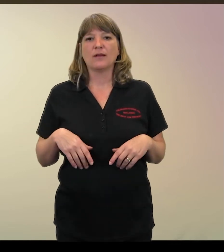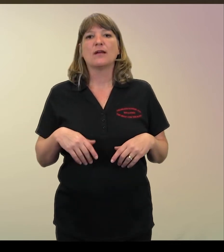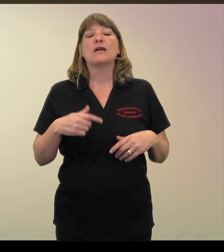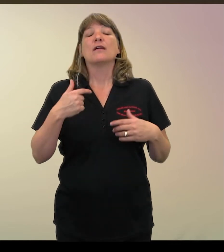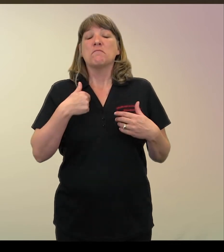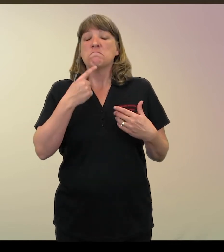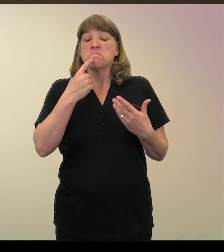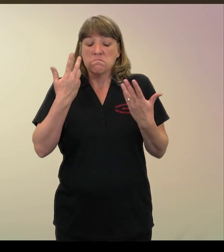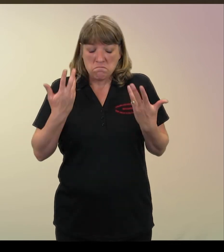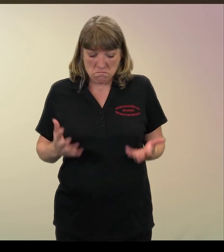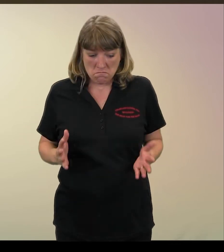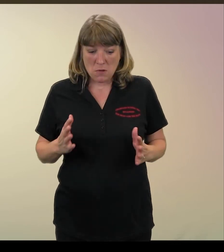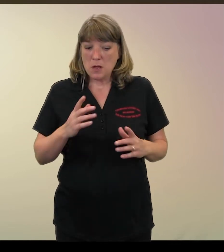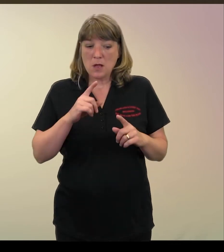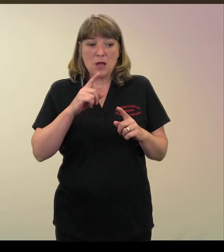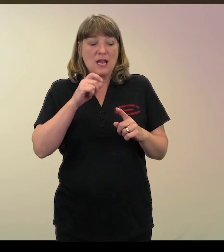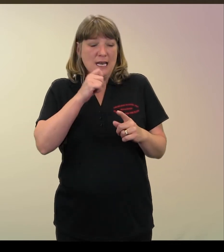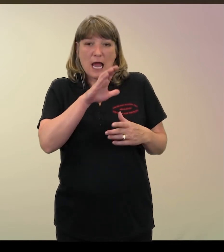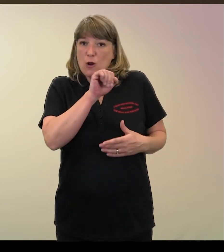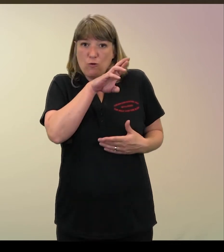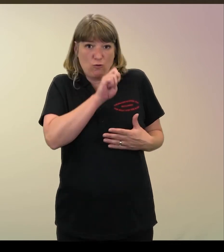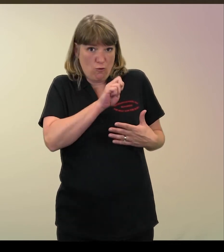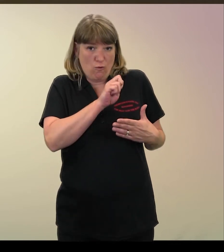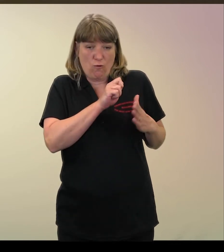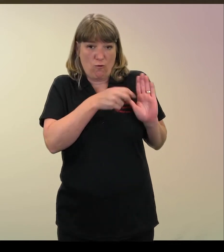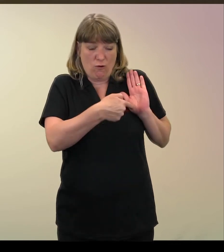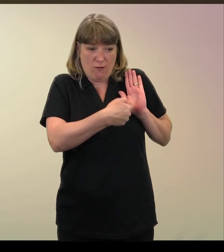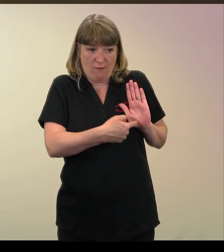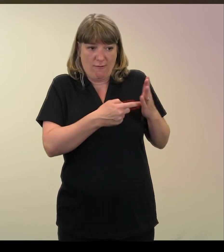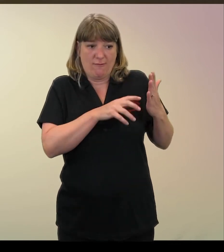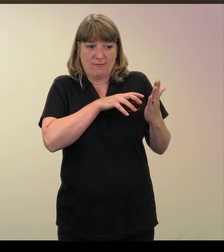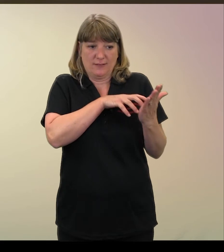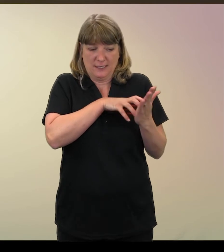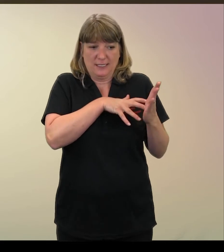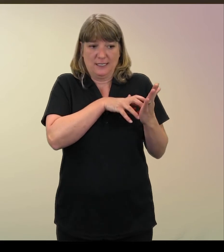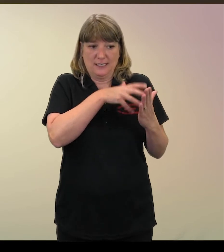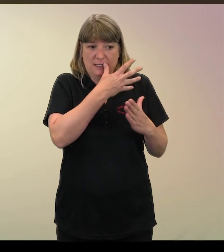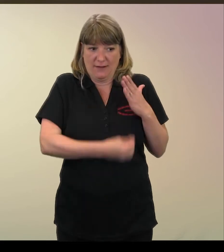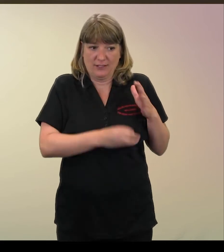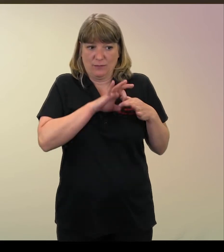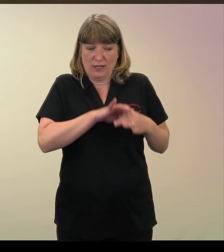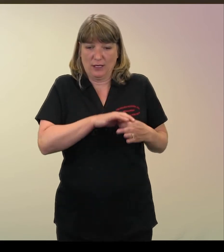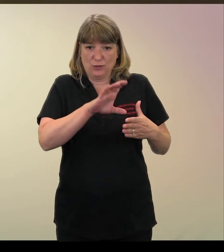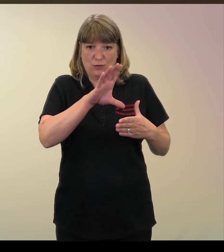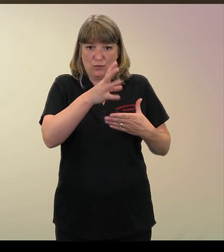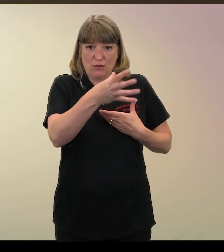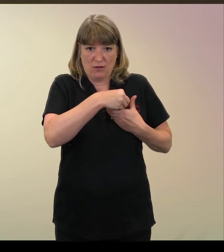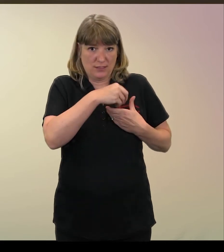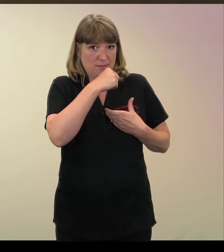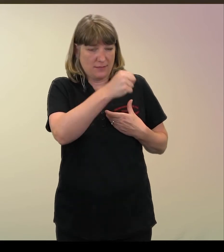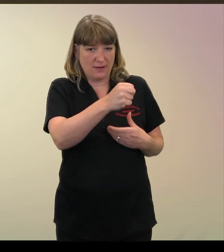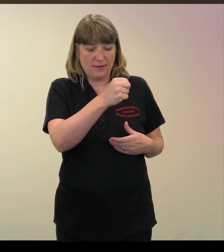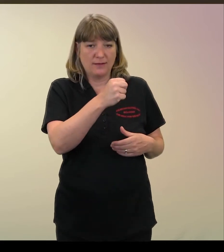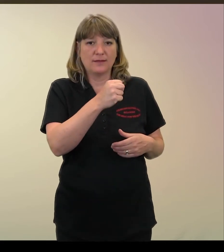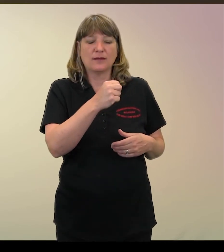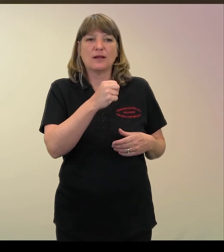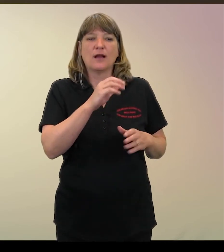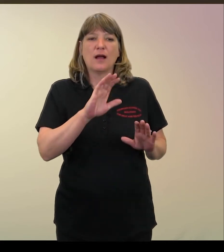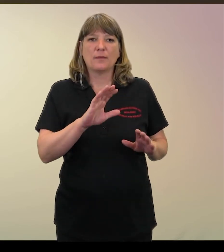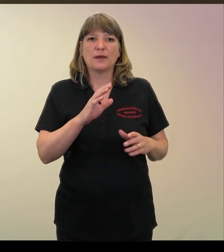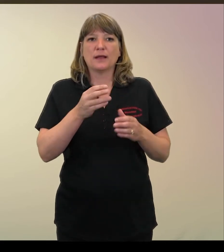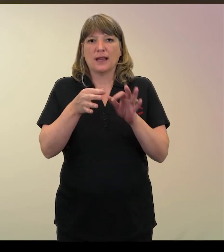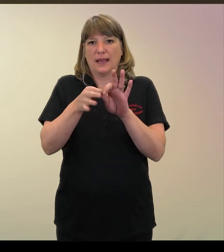language can be very different. So having said that, even though it's not a core deficit associated with